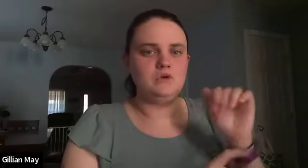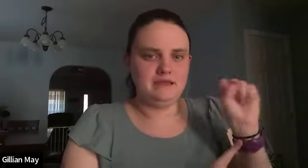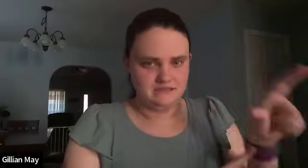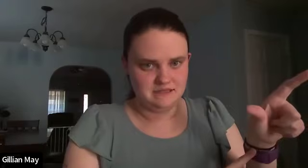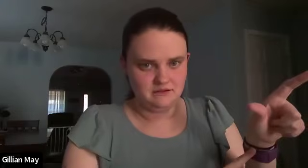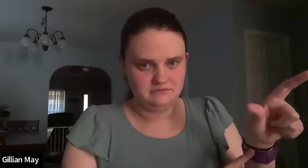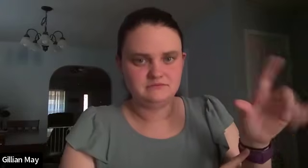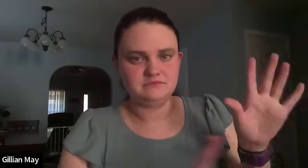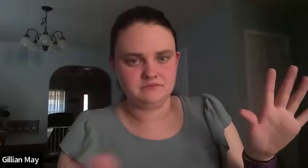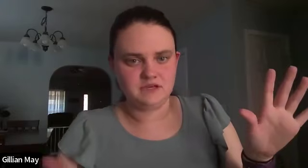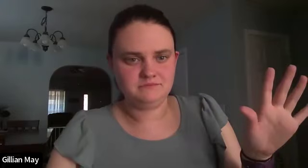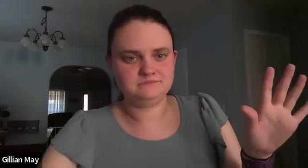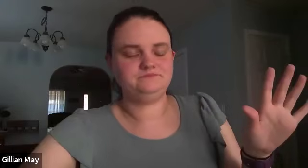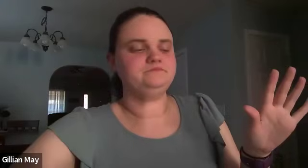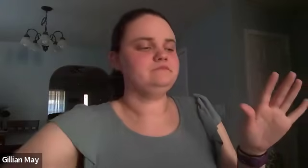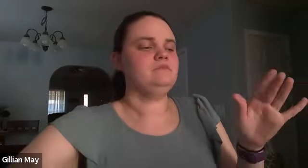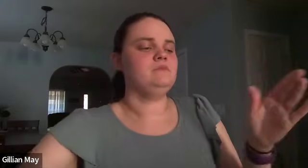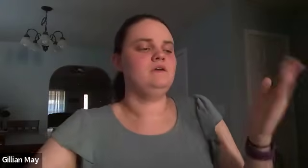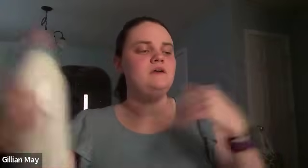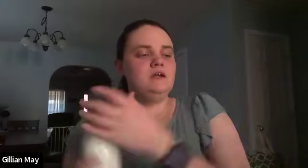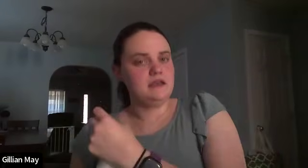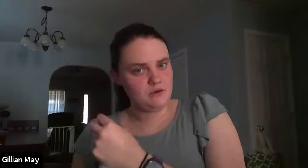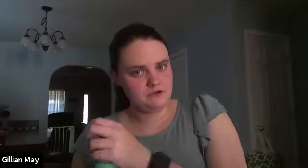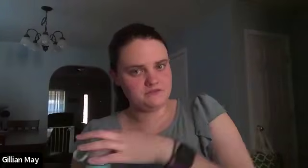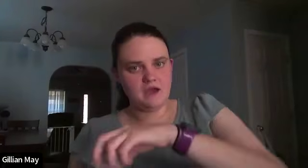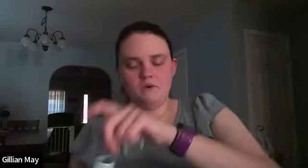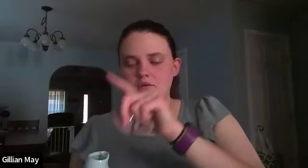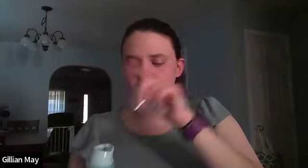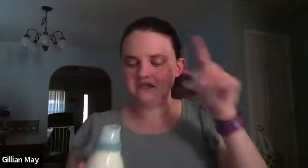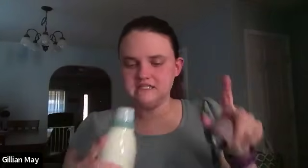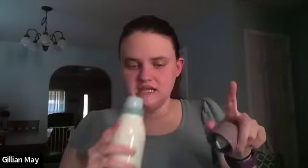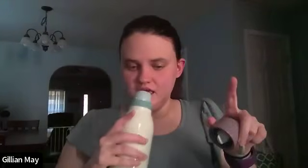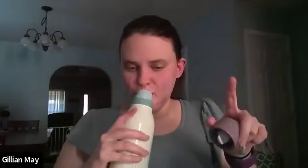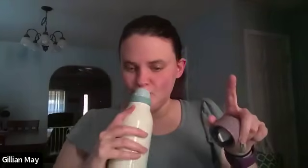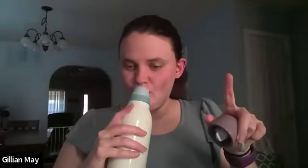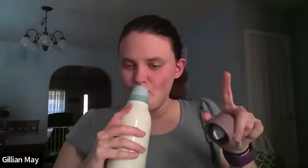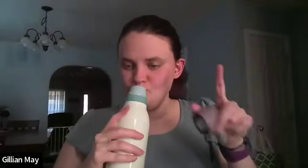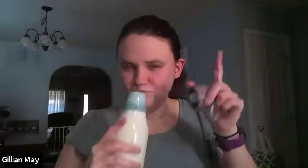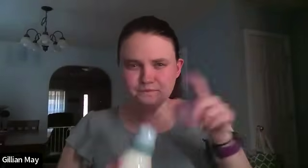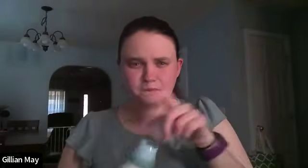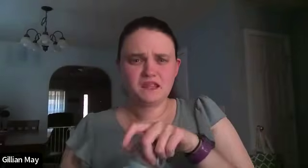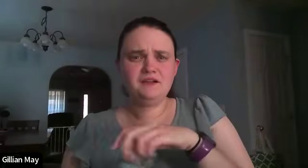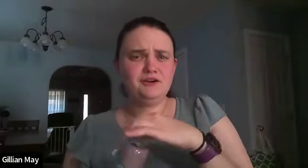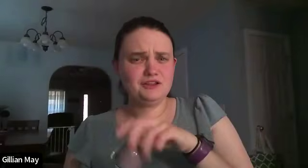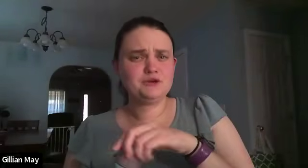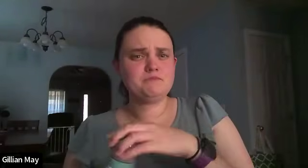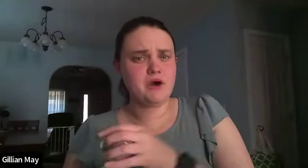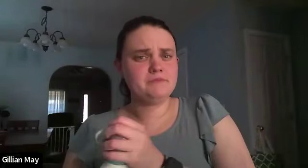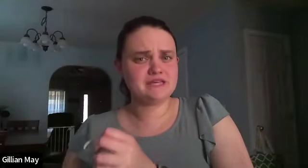full ASL. Okay. Now, with that, what I wanted to say earlier with mom,